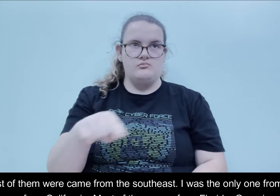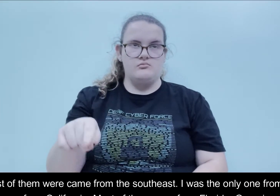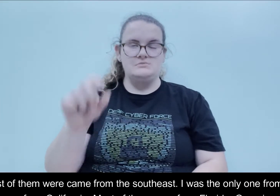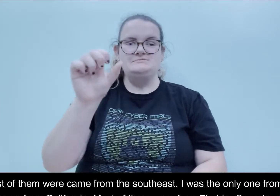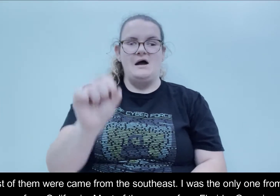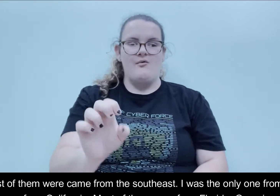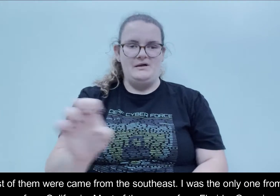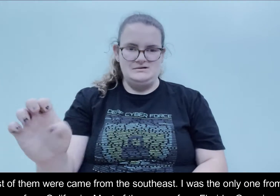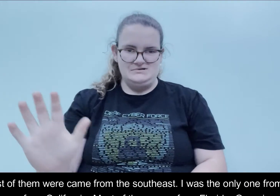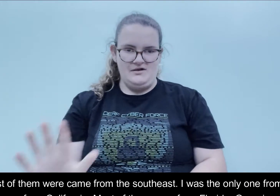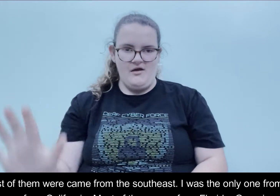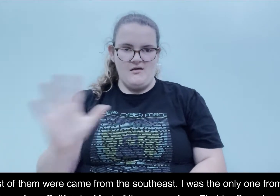sweet.